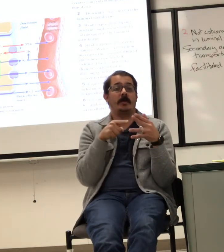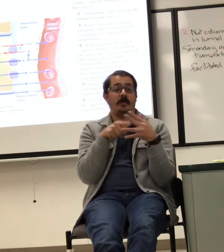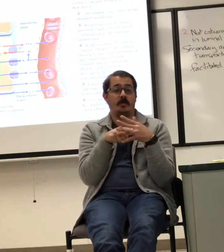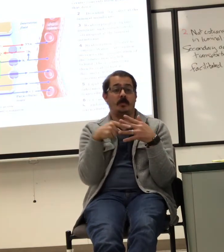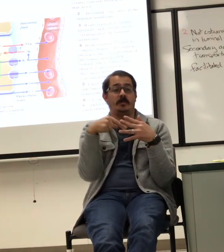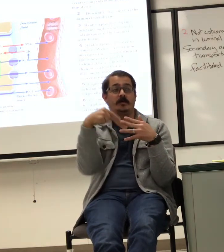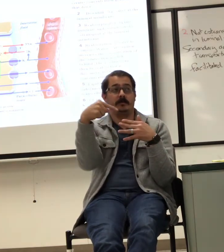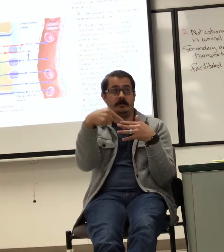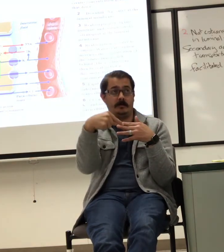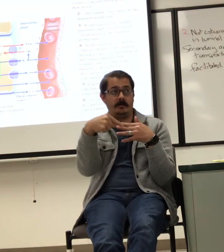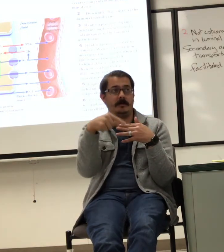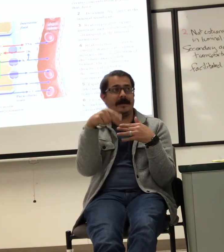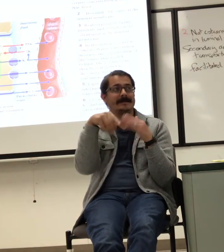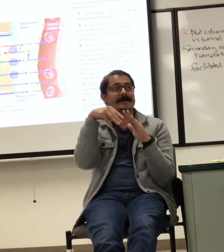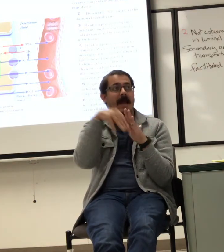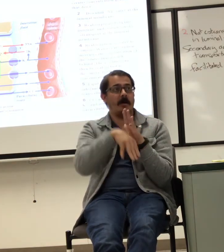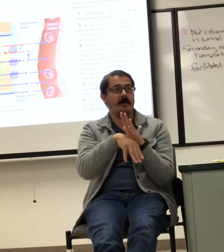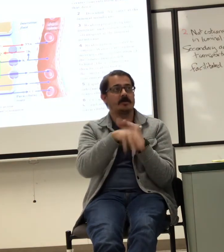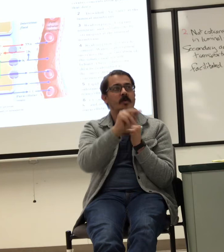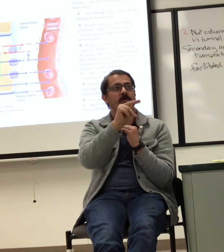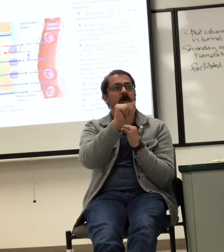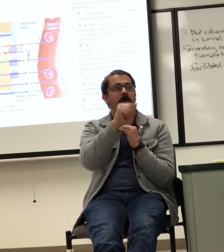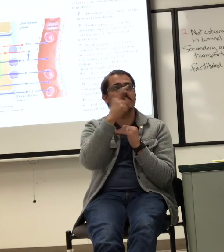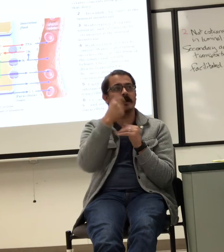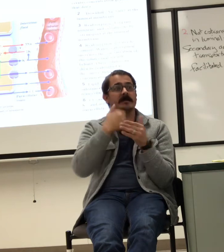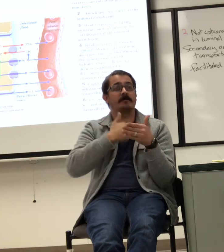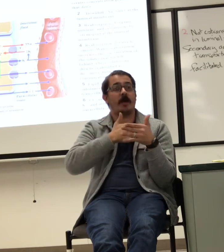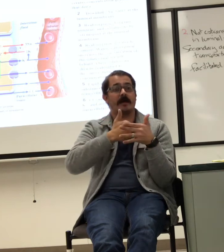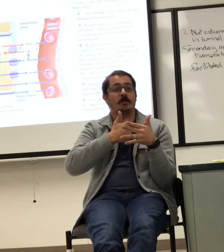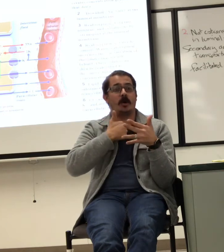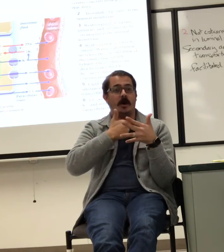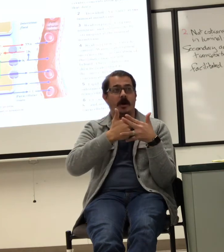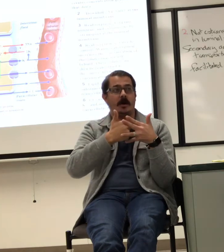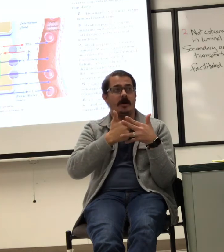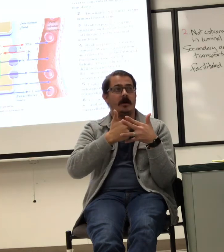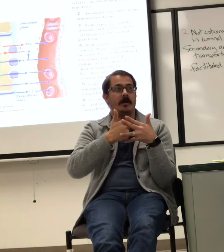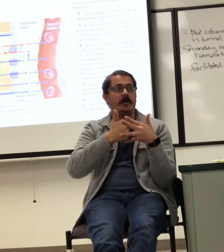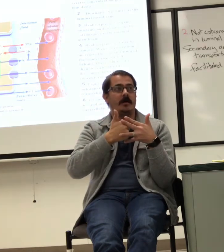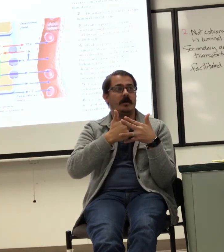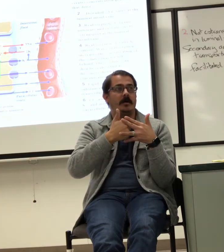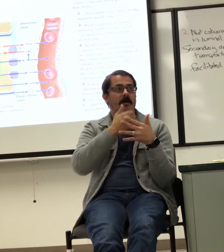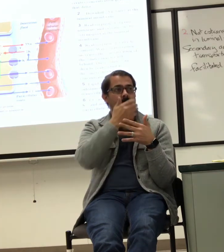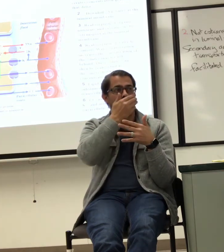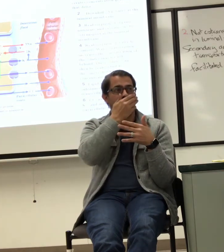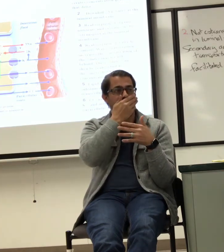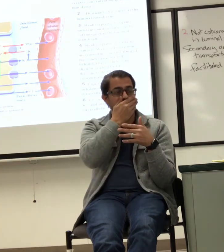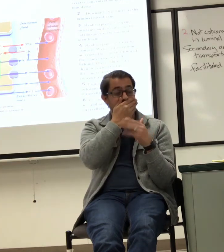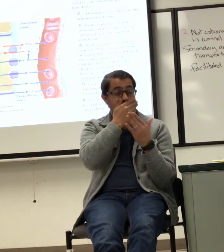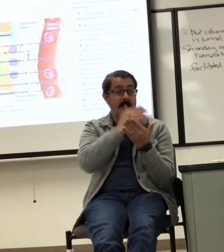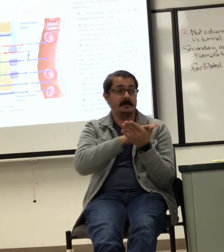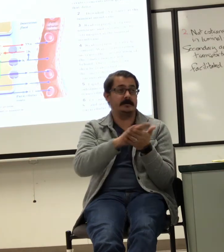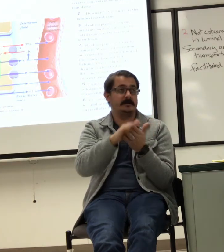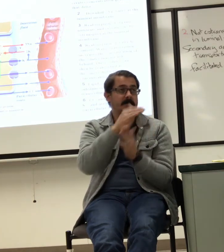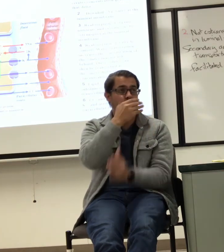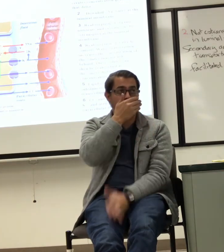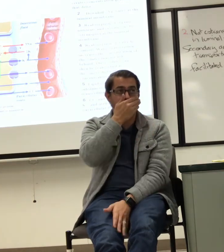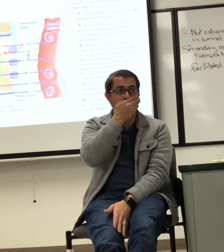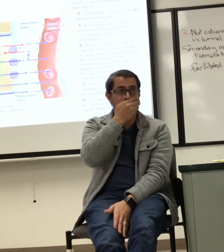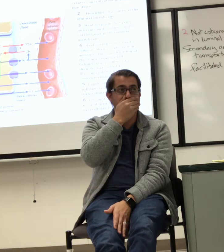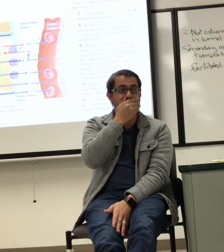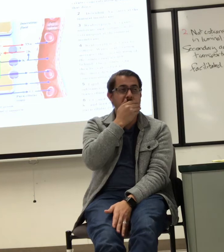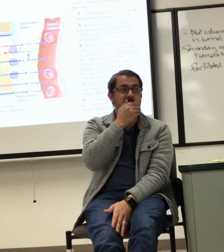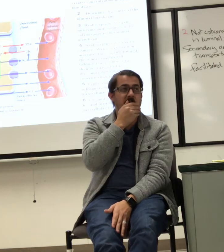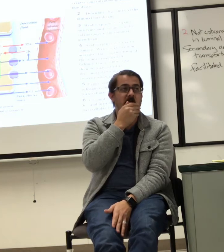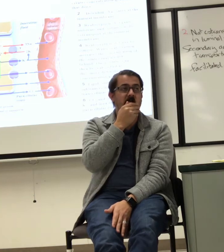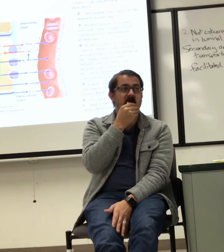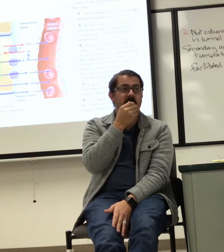is downhill. So sodium, because of this transporter, it just has a free ride. It's going downhill. So let me draw sodium entering